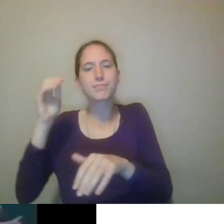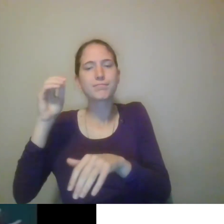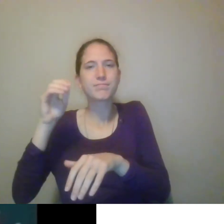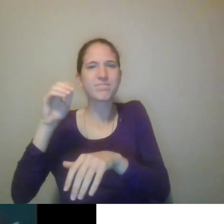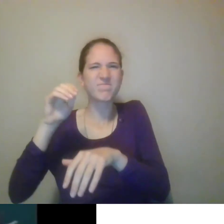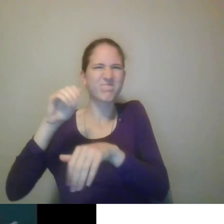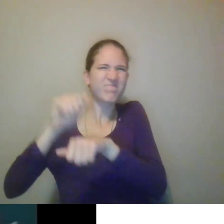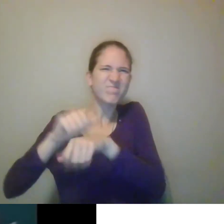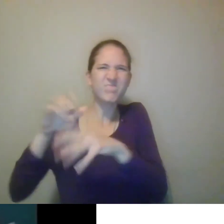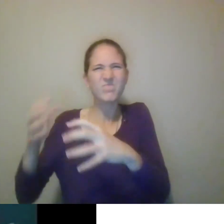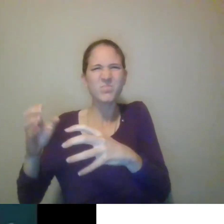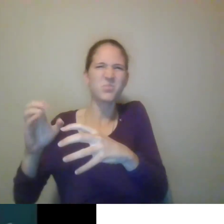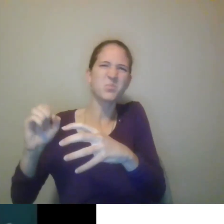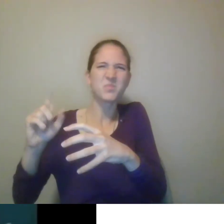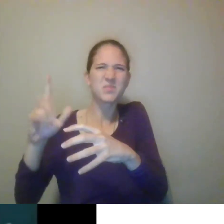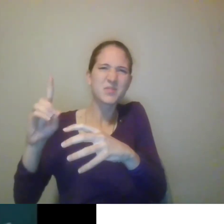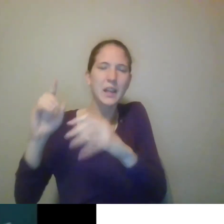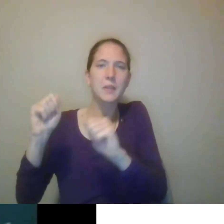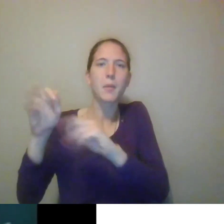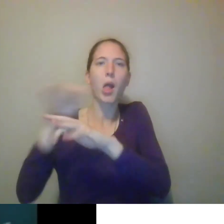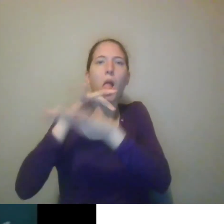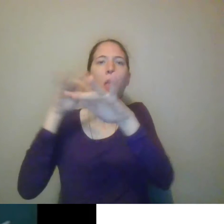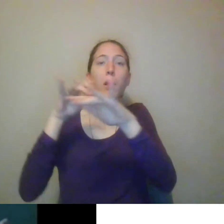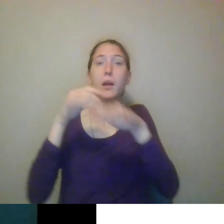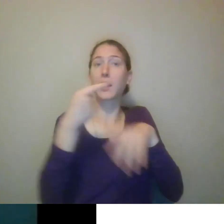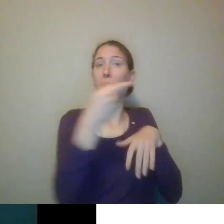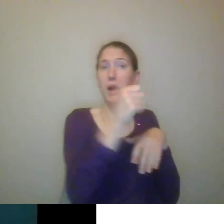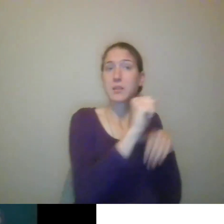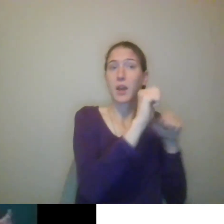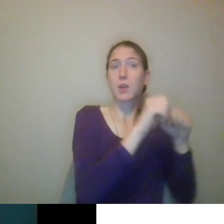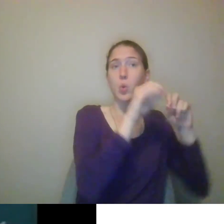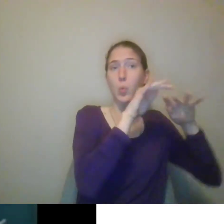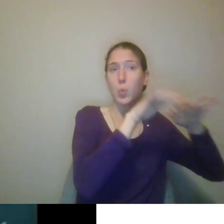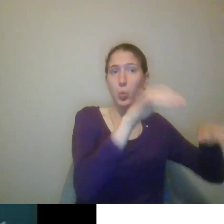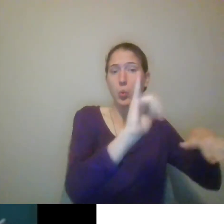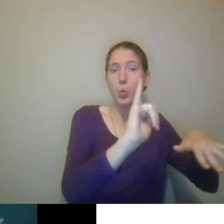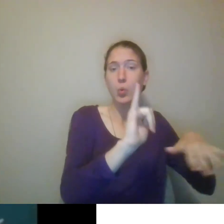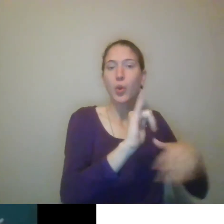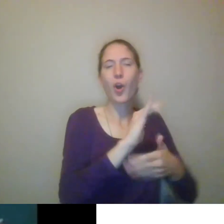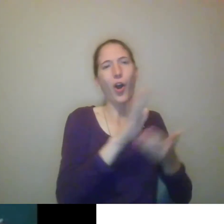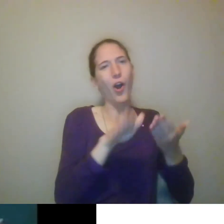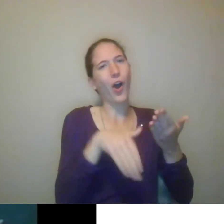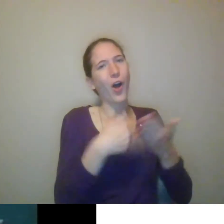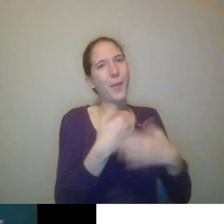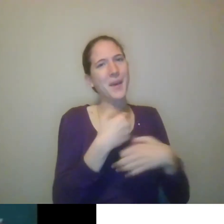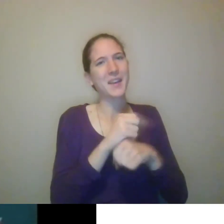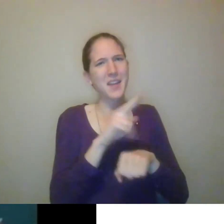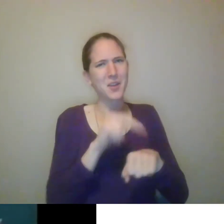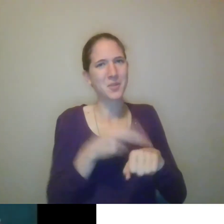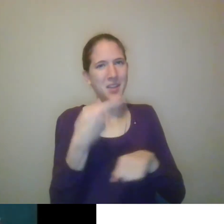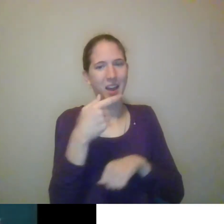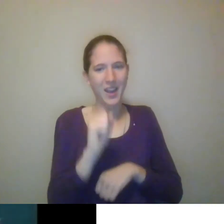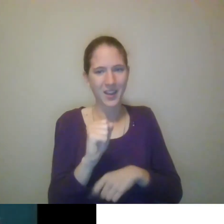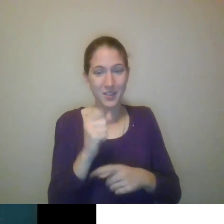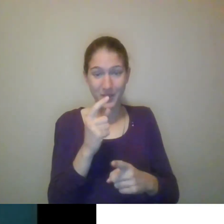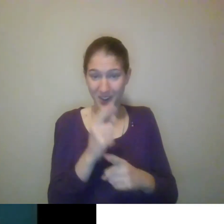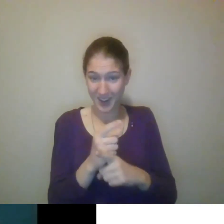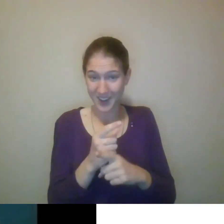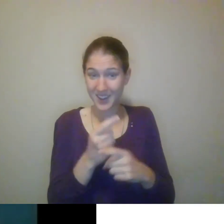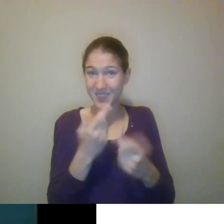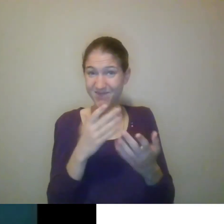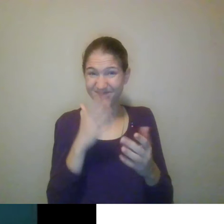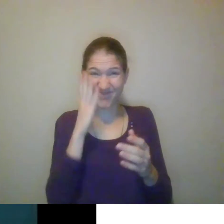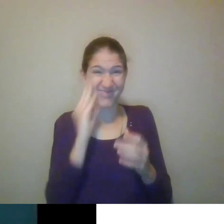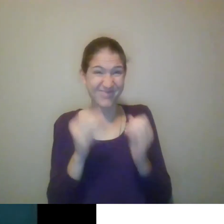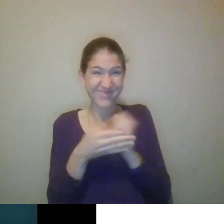and it also can happen in gases too. All right? We all produce natural gas, right? You've all had it